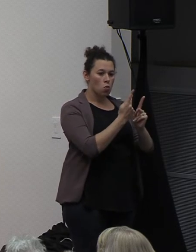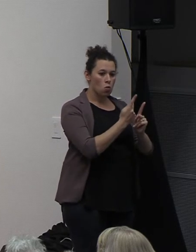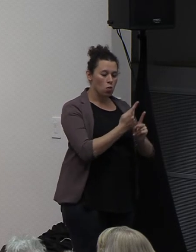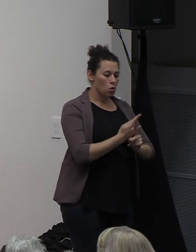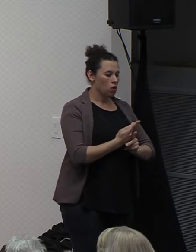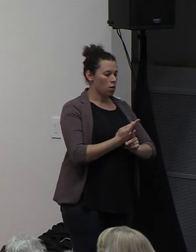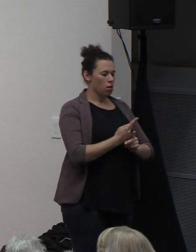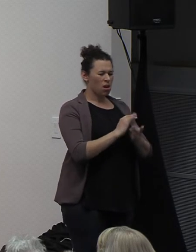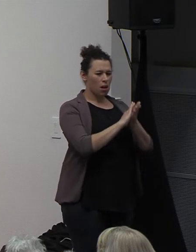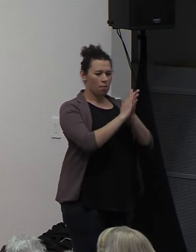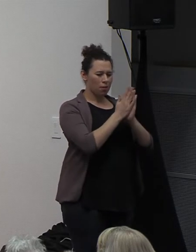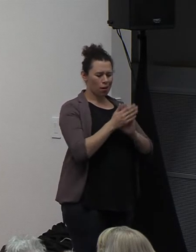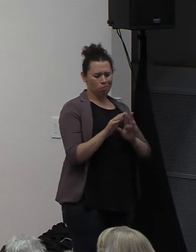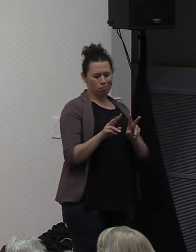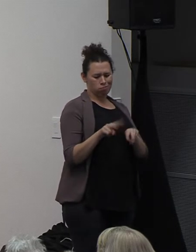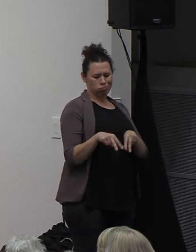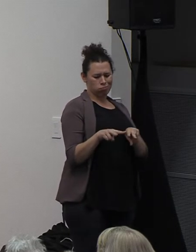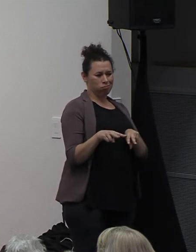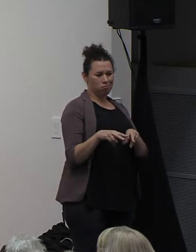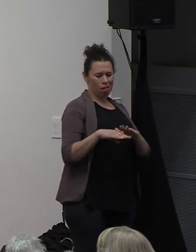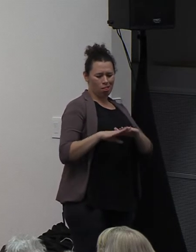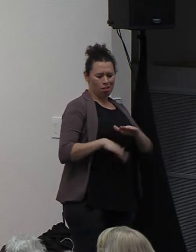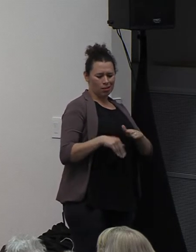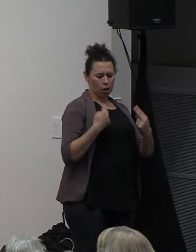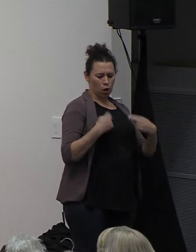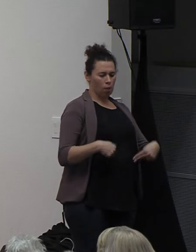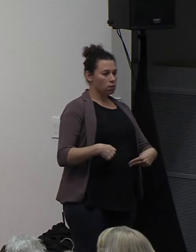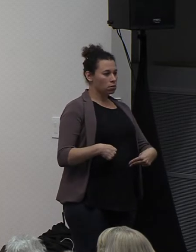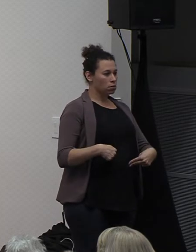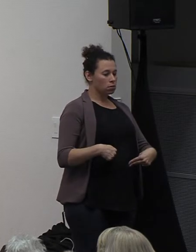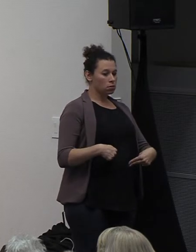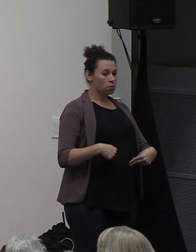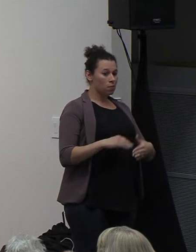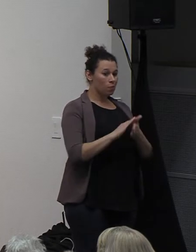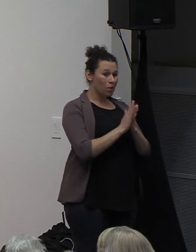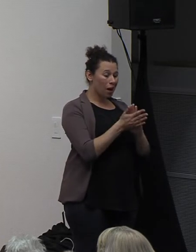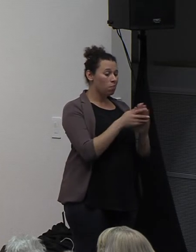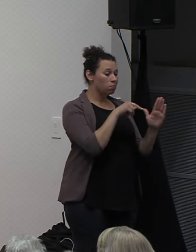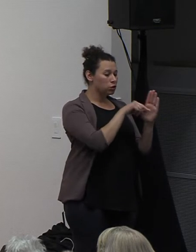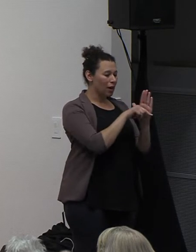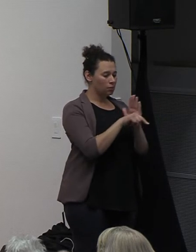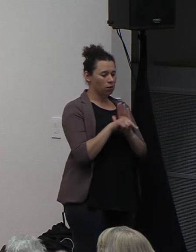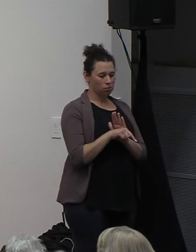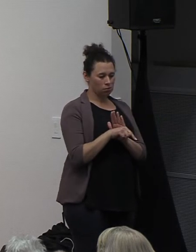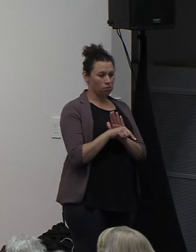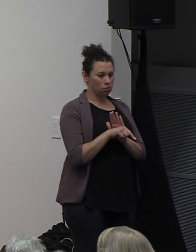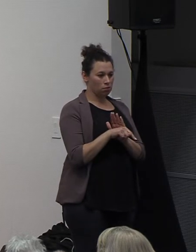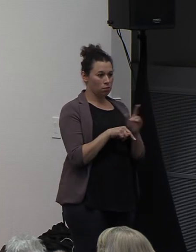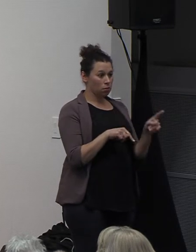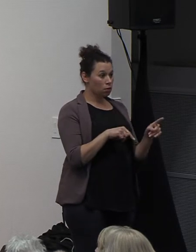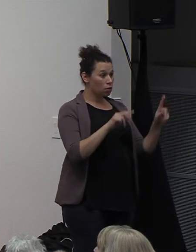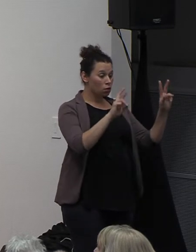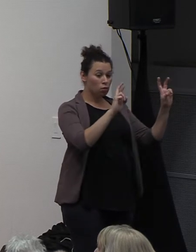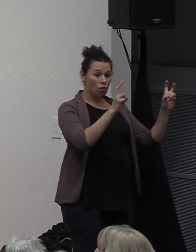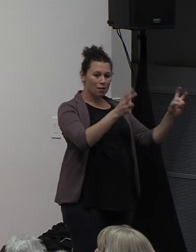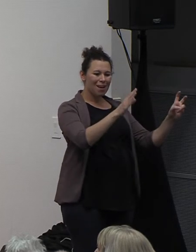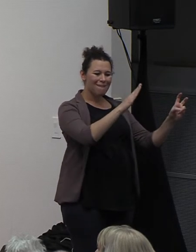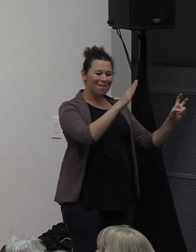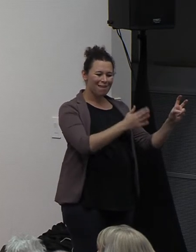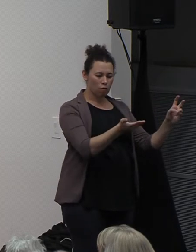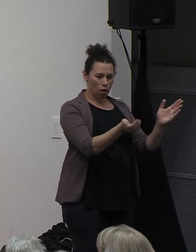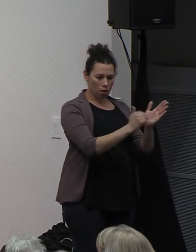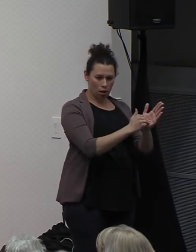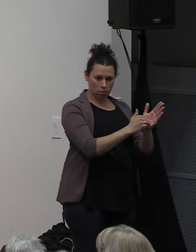genocide. The phrase, never again, that emerged from the survivors after the Holocaust